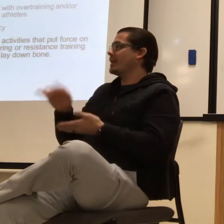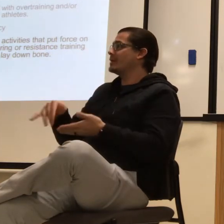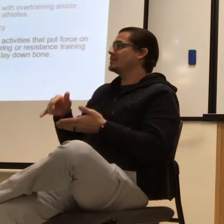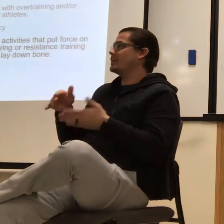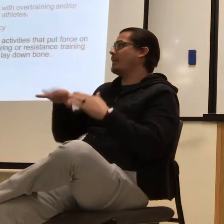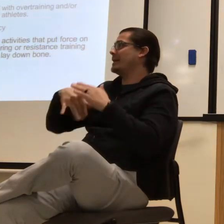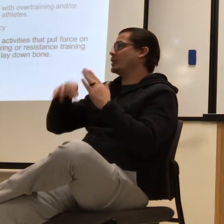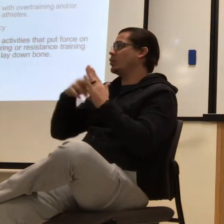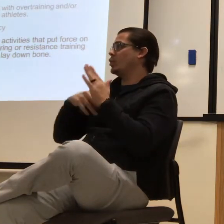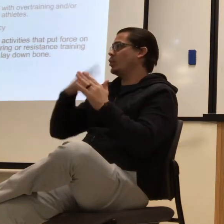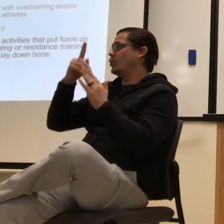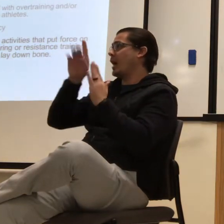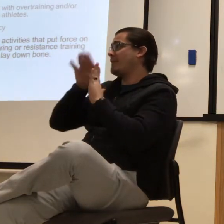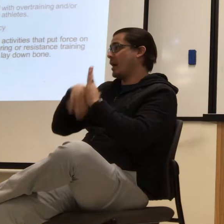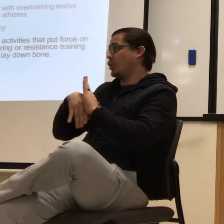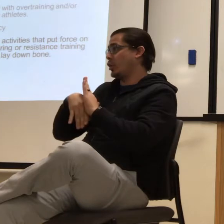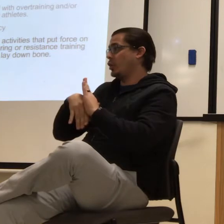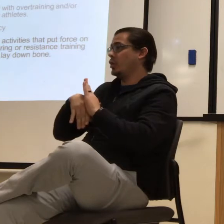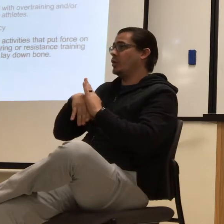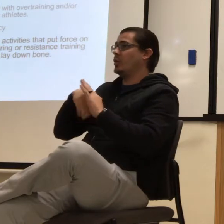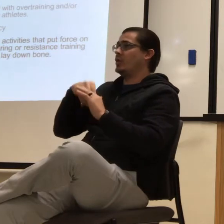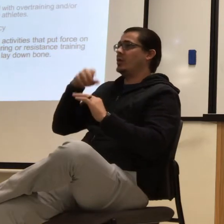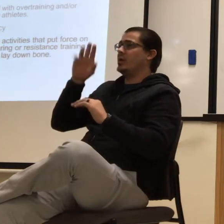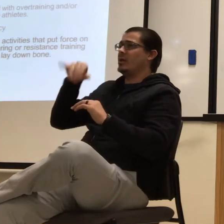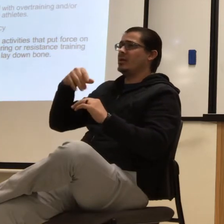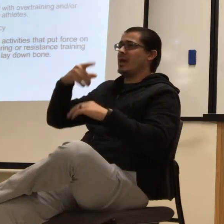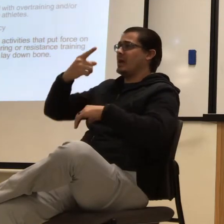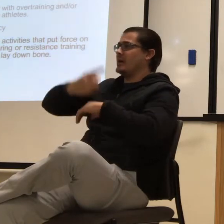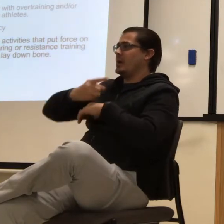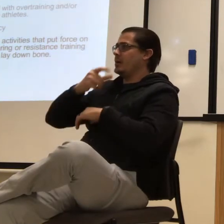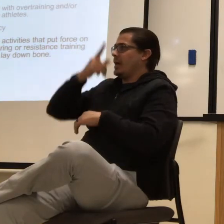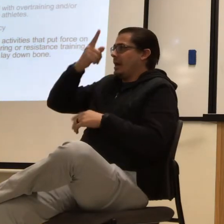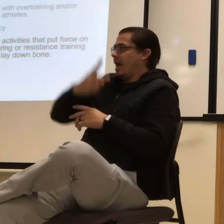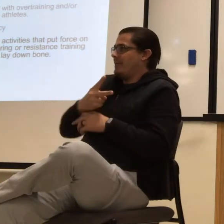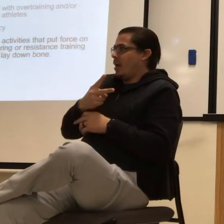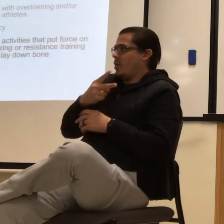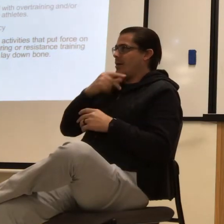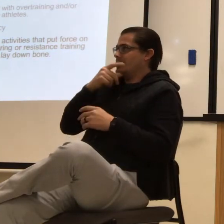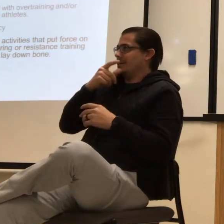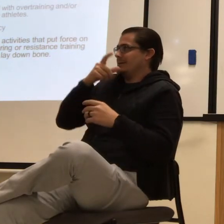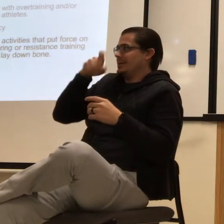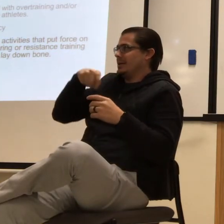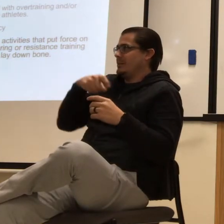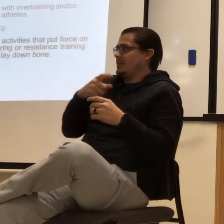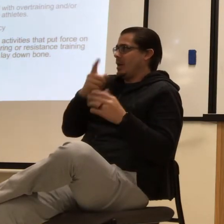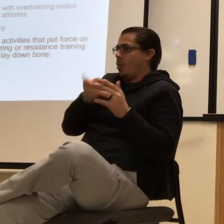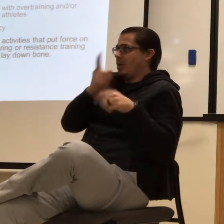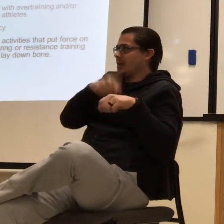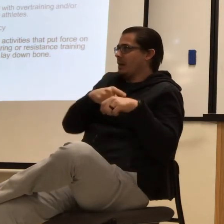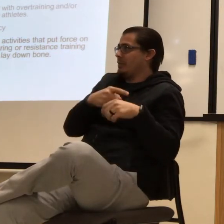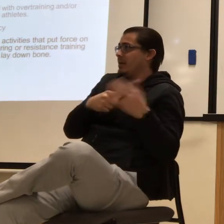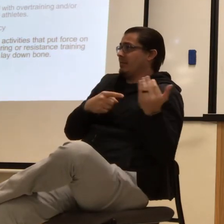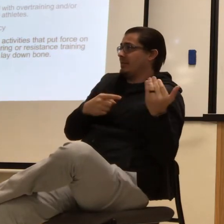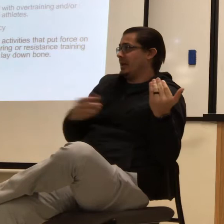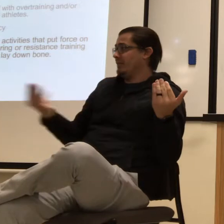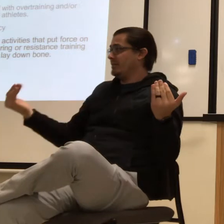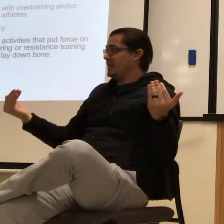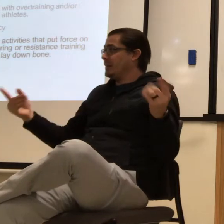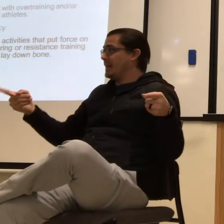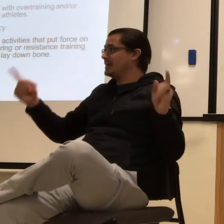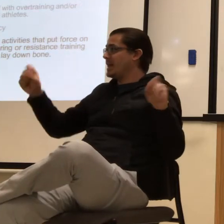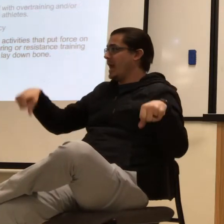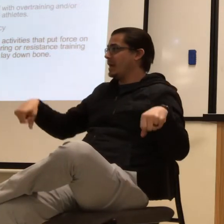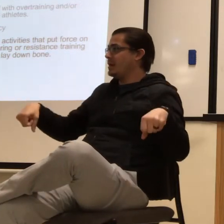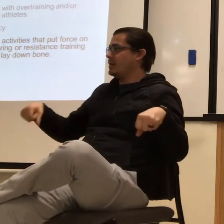rule, a half hour. And in that day, the half hour doesn't even have to be all at once. It could be 15 minutes and 15 minutes, you know.